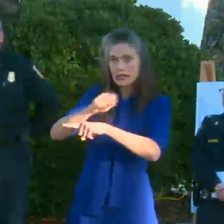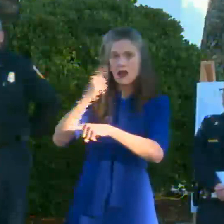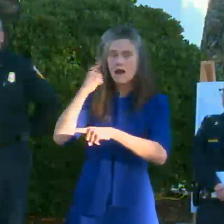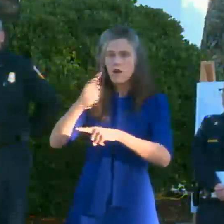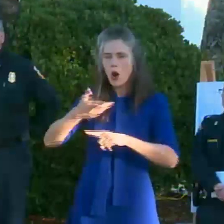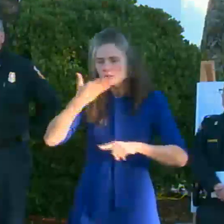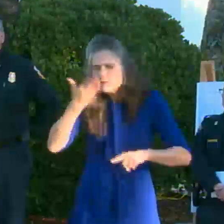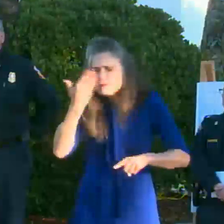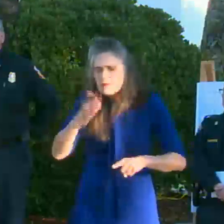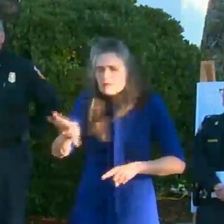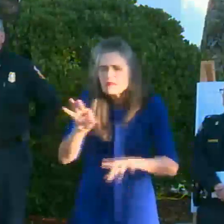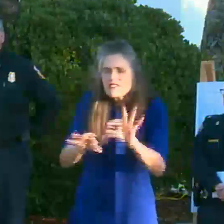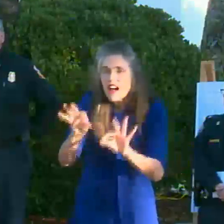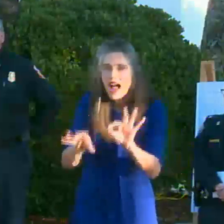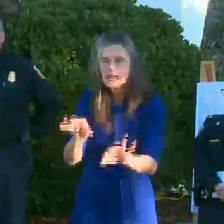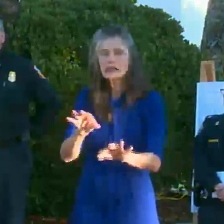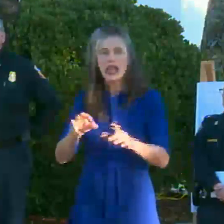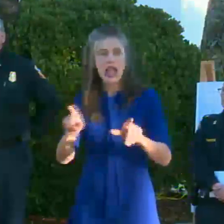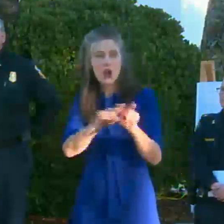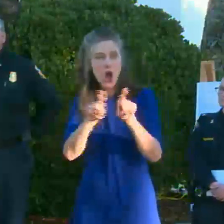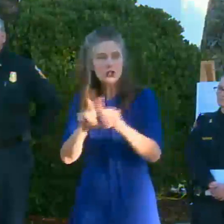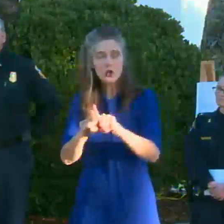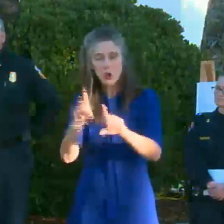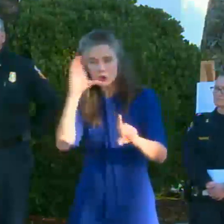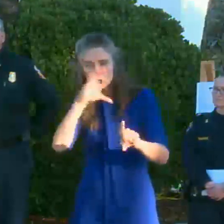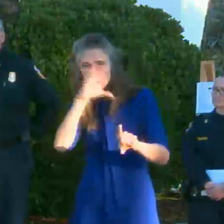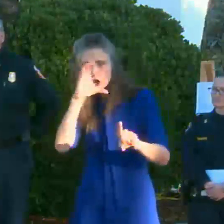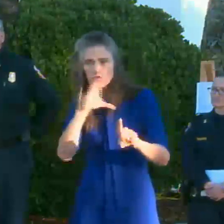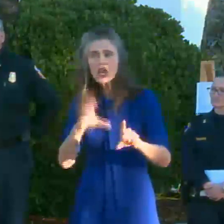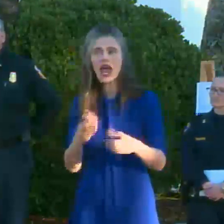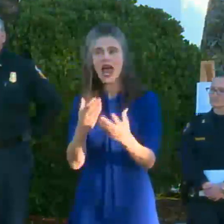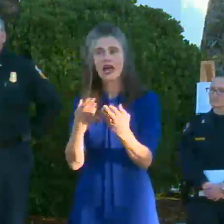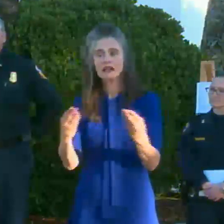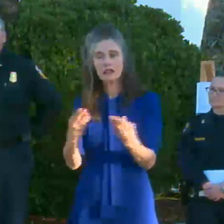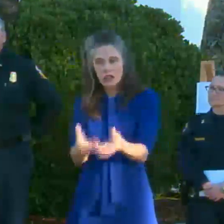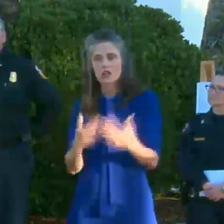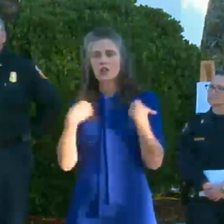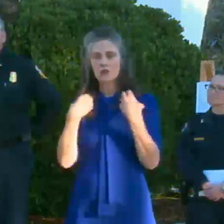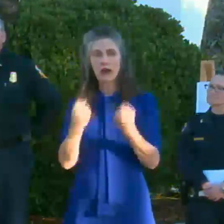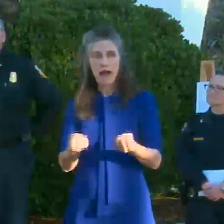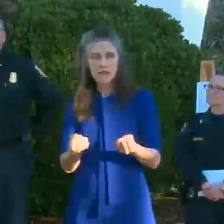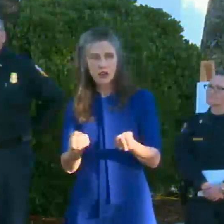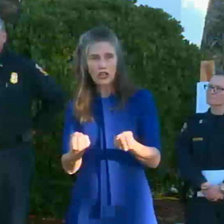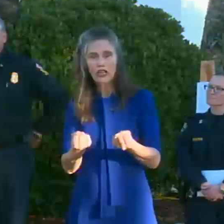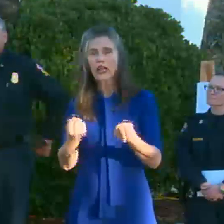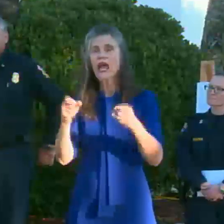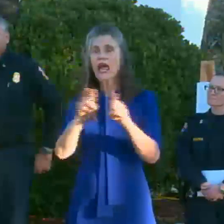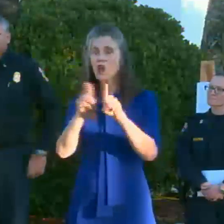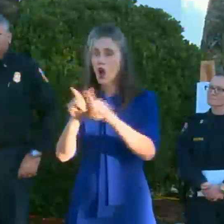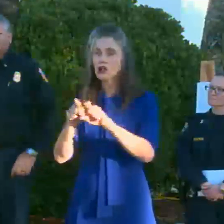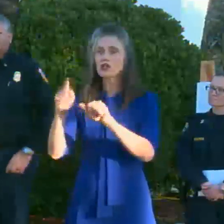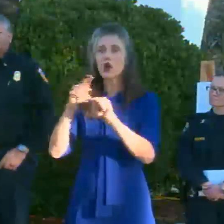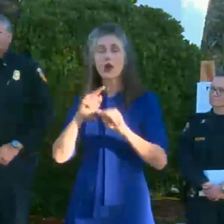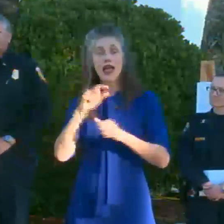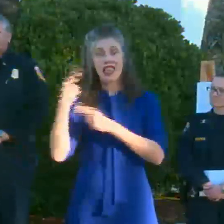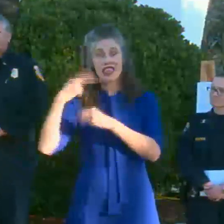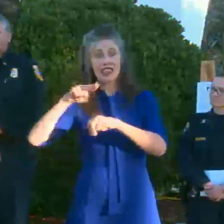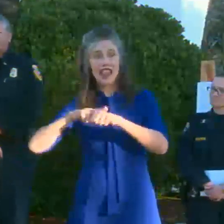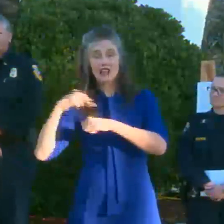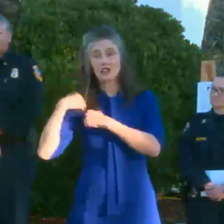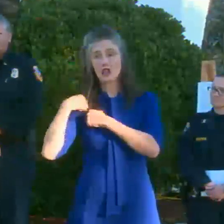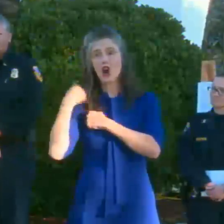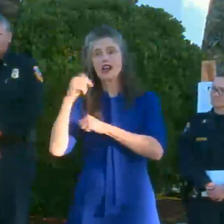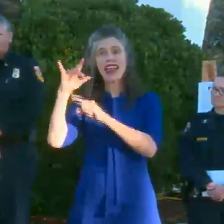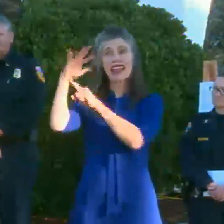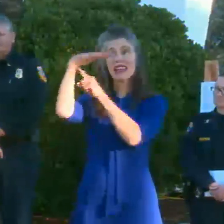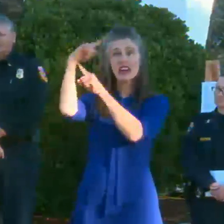as a number of air units assisting our County Air Support Unit and the National Guard air assets on this operation.